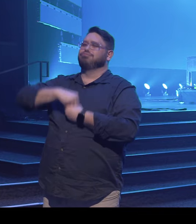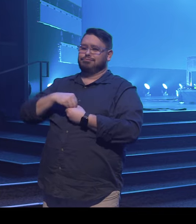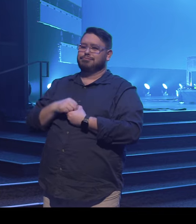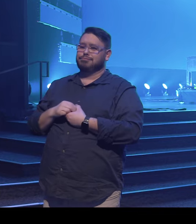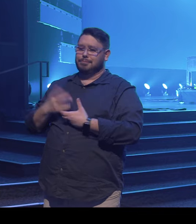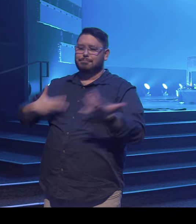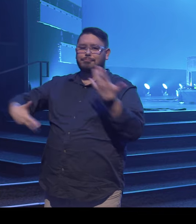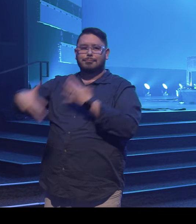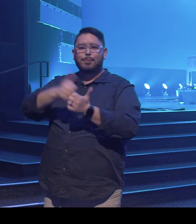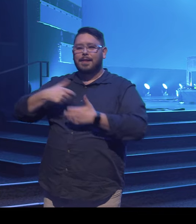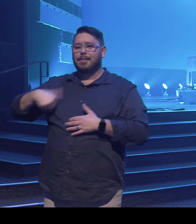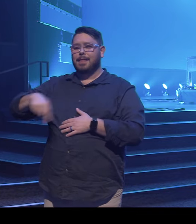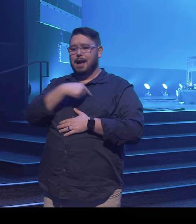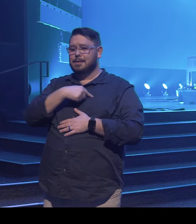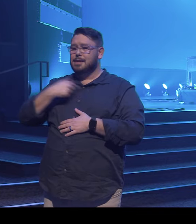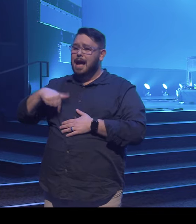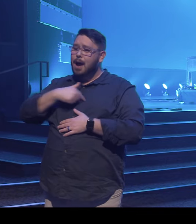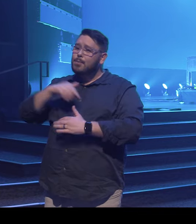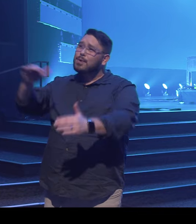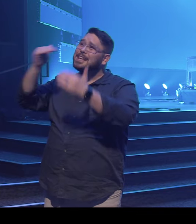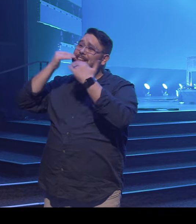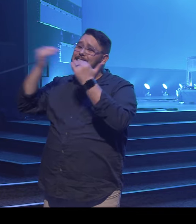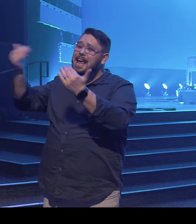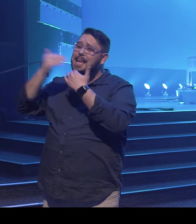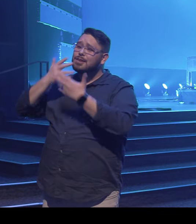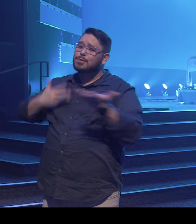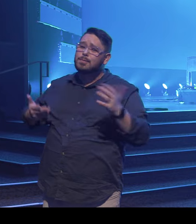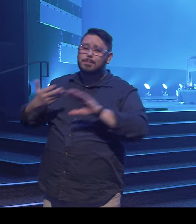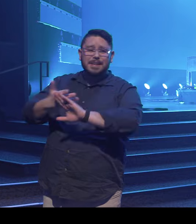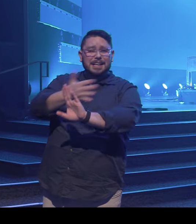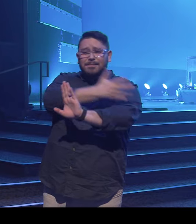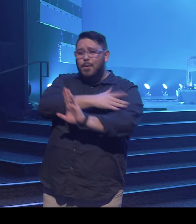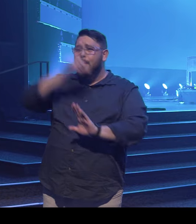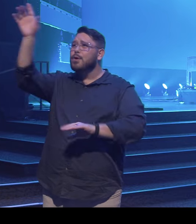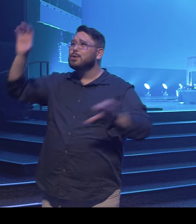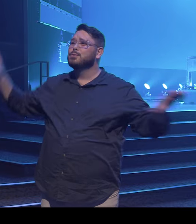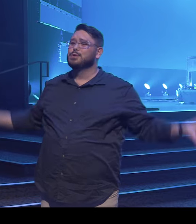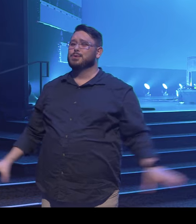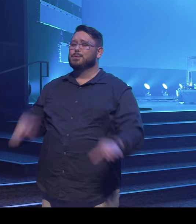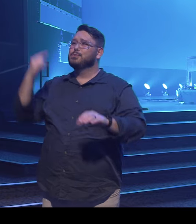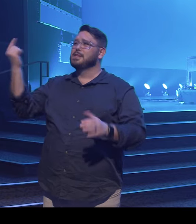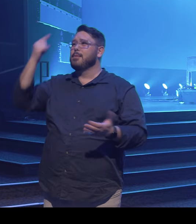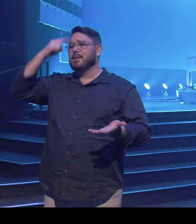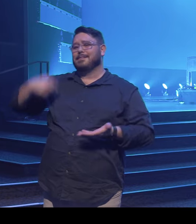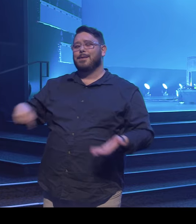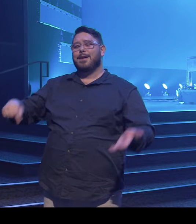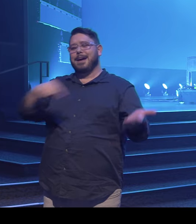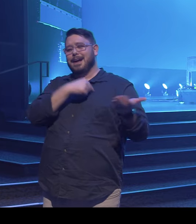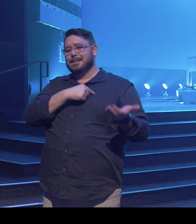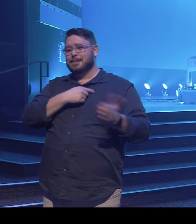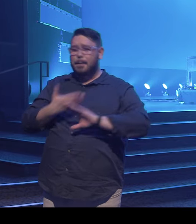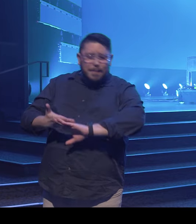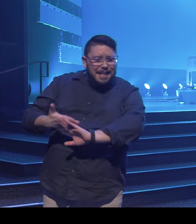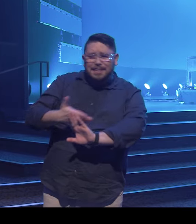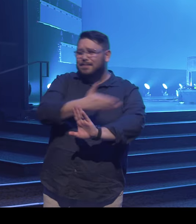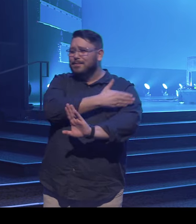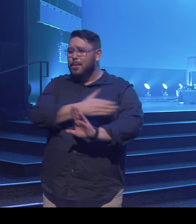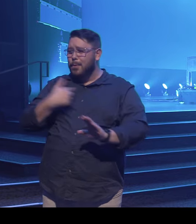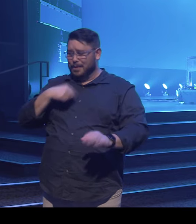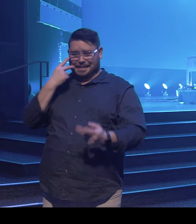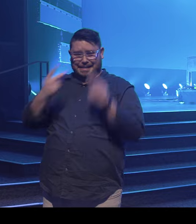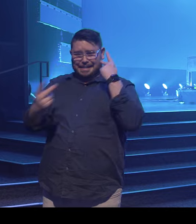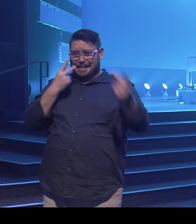And Lord, we even thank you in advance for what you are going to do this year. It's in